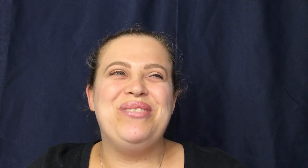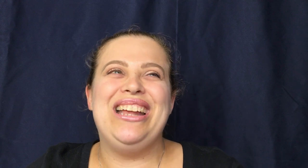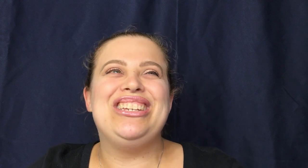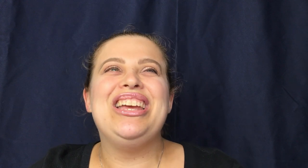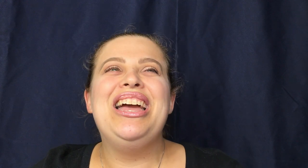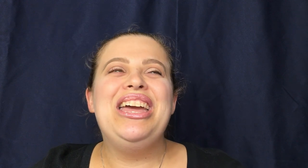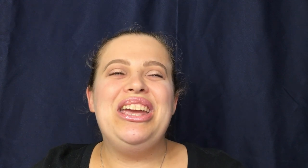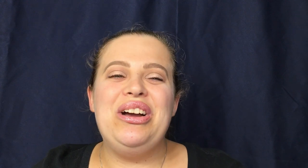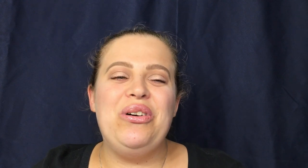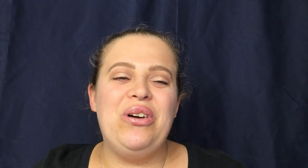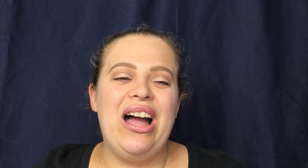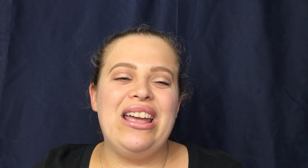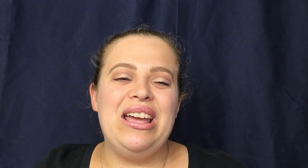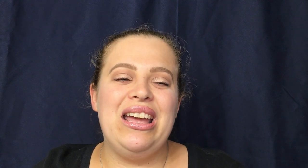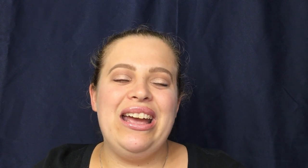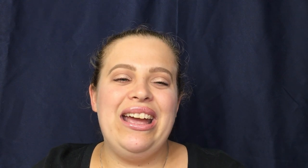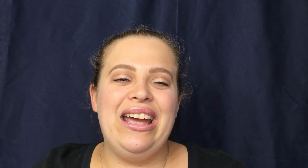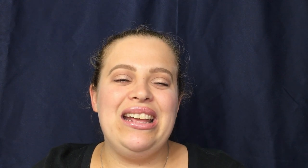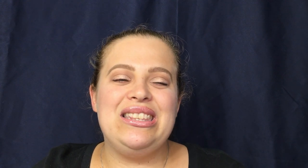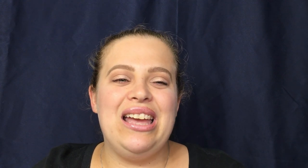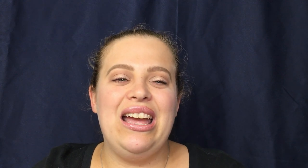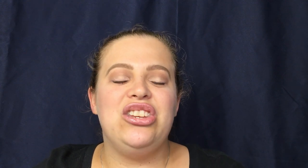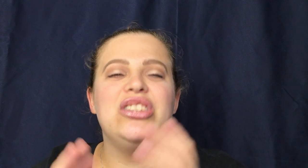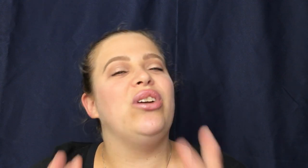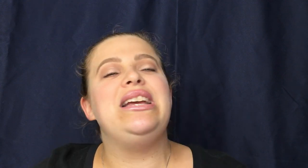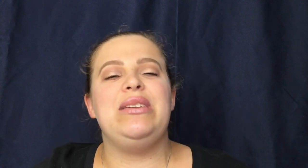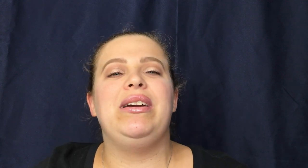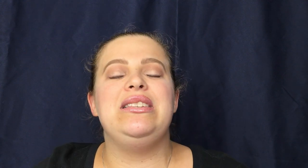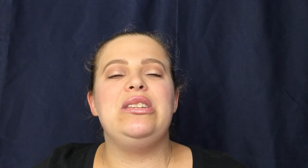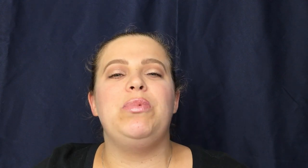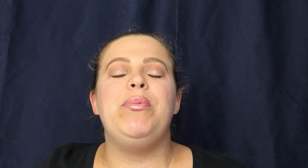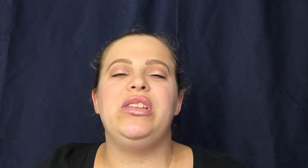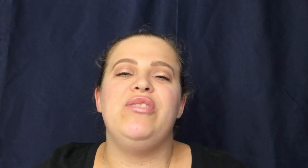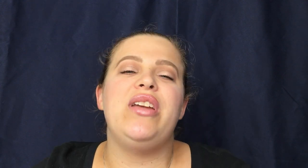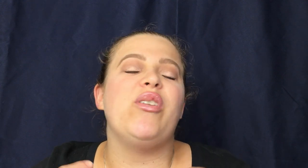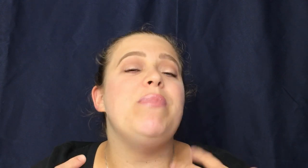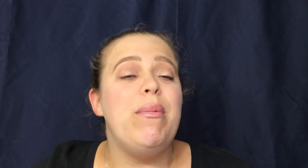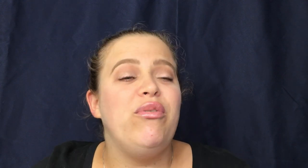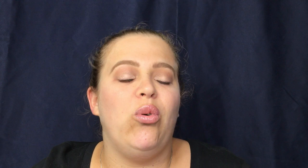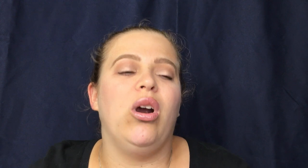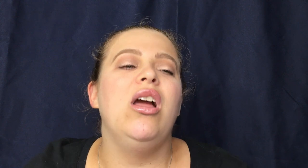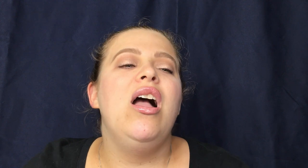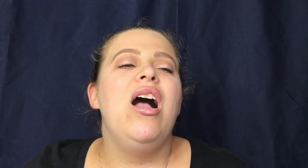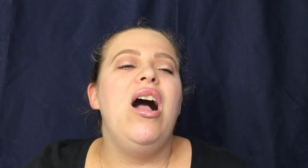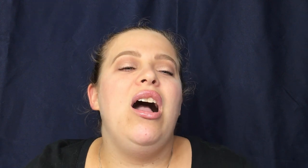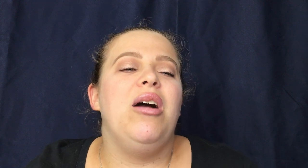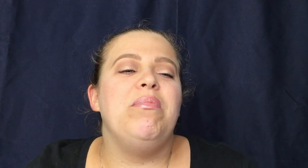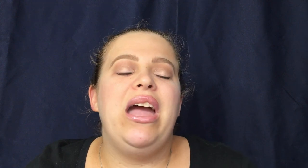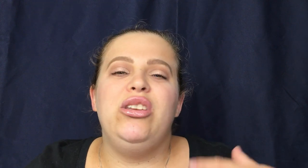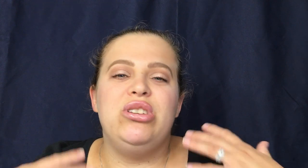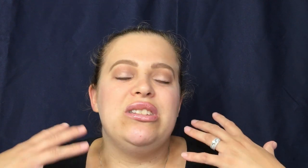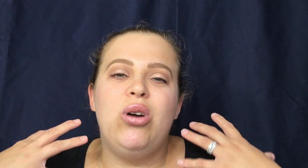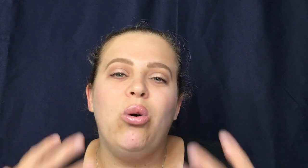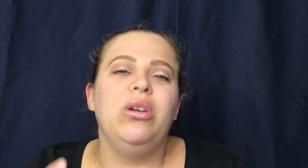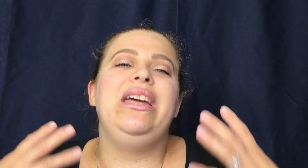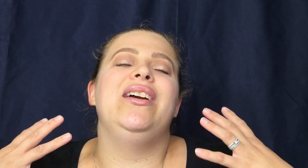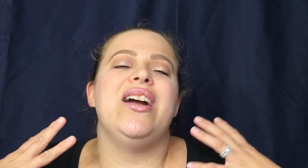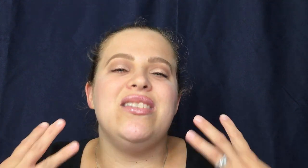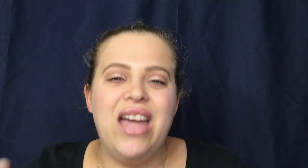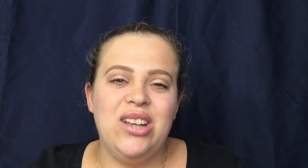which, you know, it's just crazy because these are people that you've never met before. And you just totally connect with